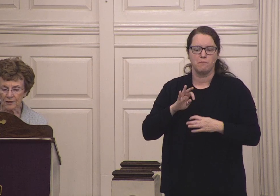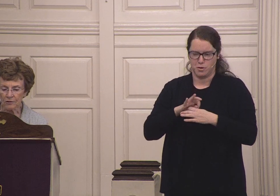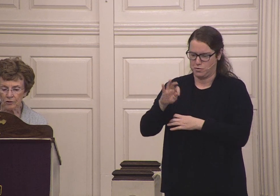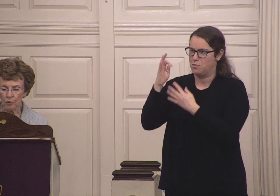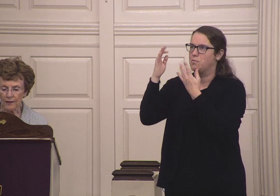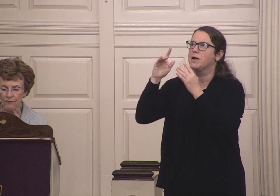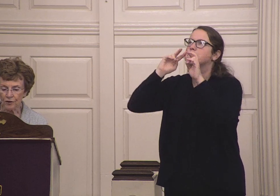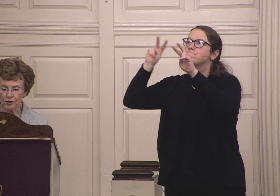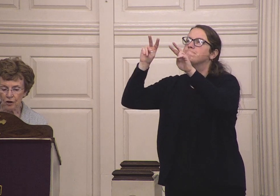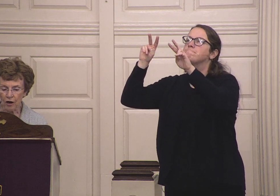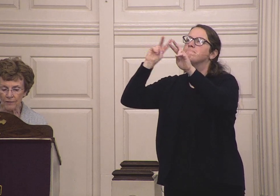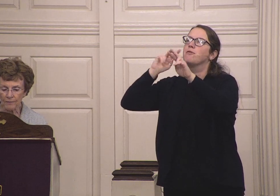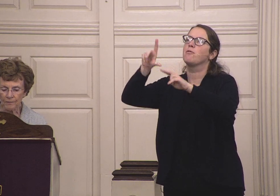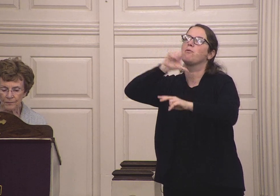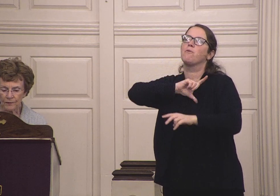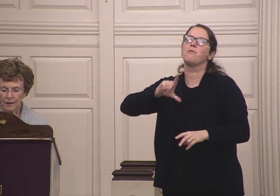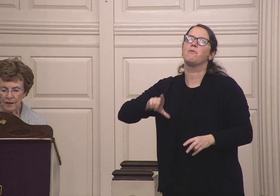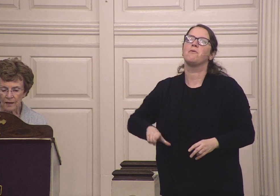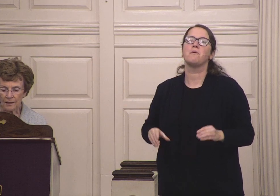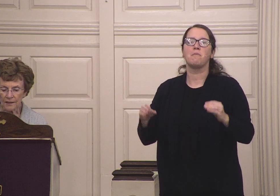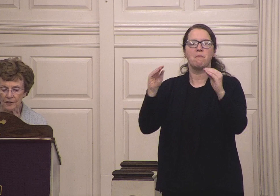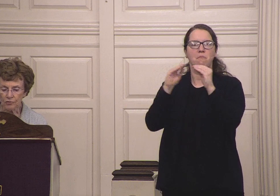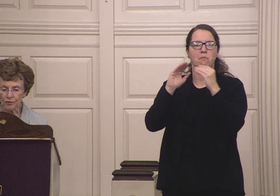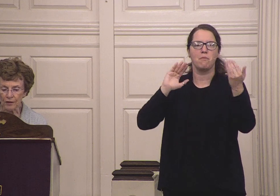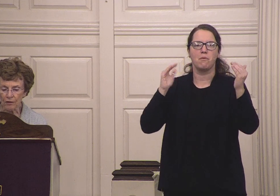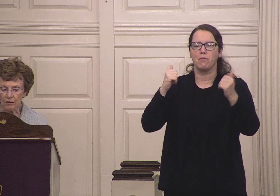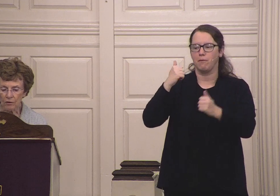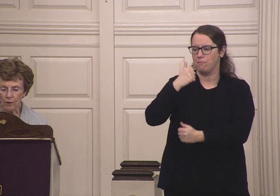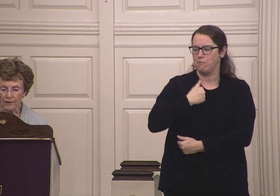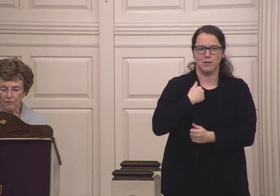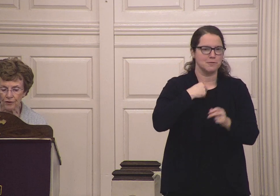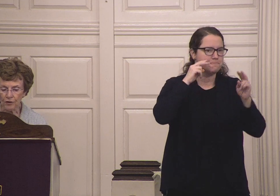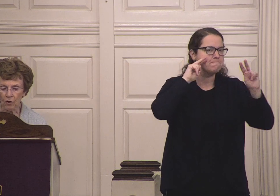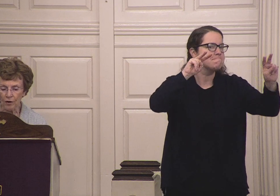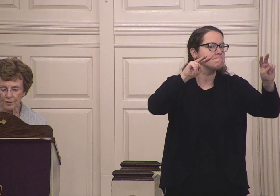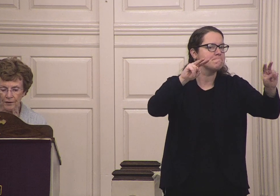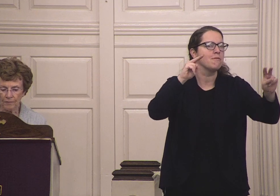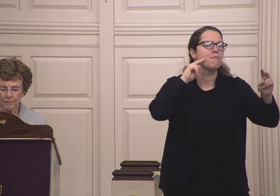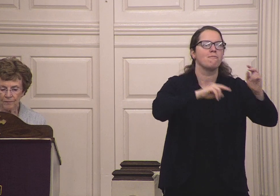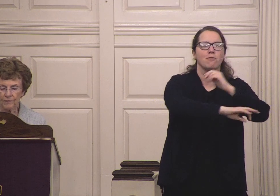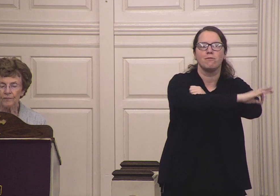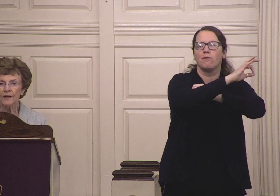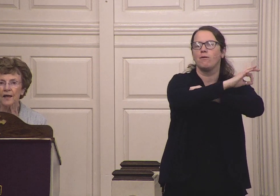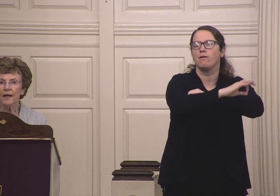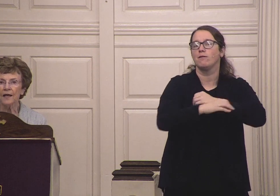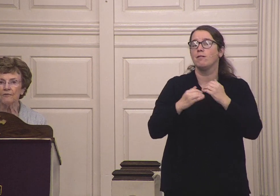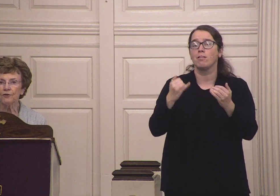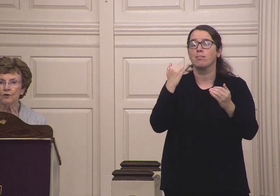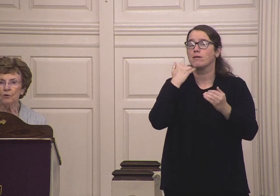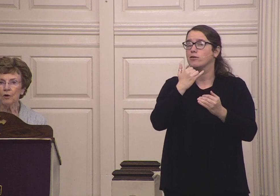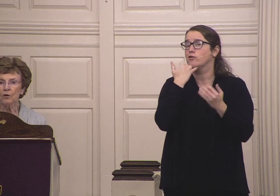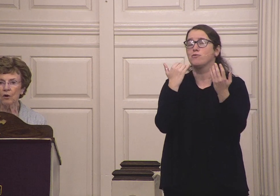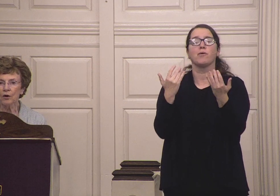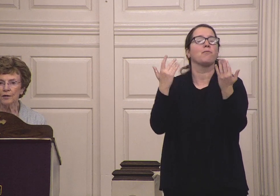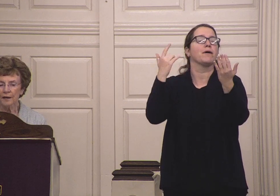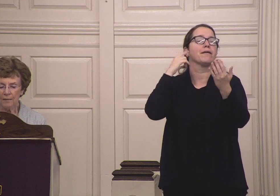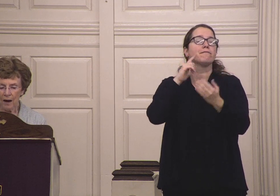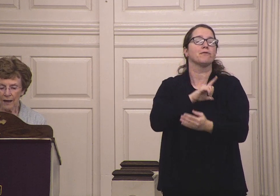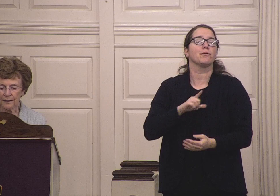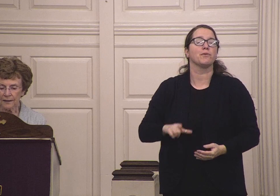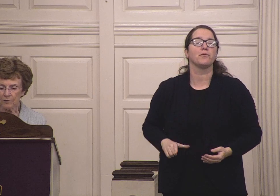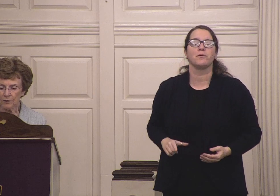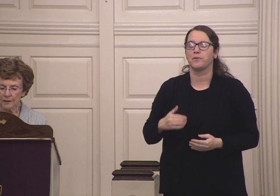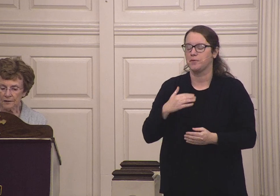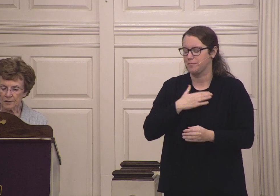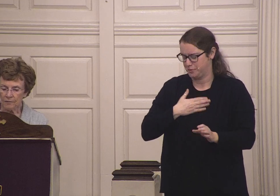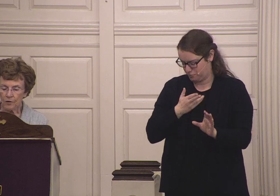than sentinels wait for the dawn. Let Israel wait for the Lord. If you, O Lord,